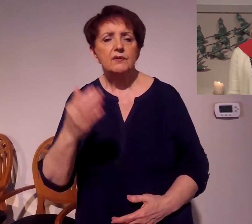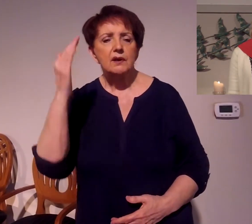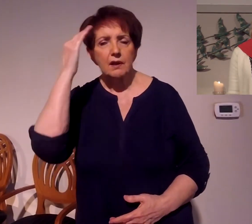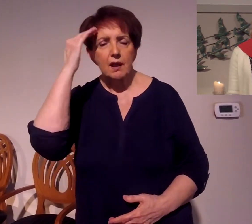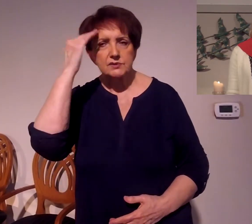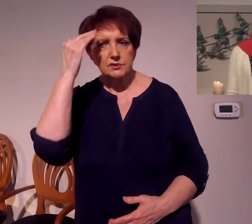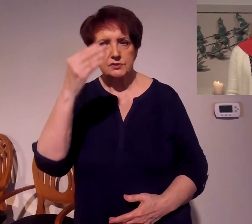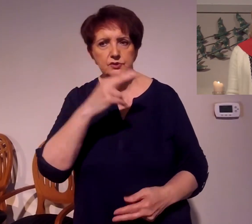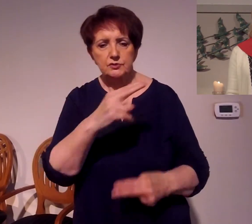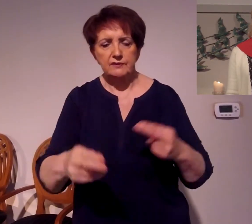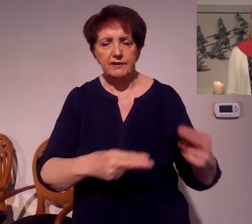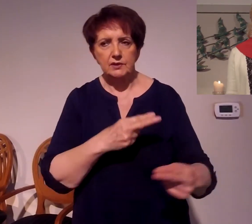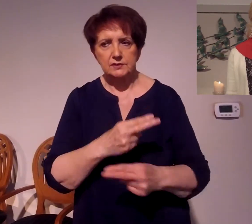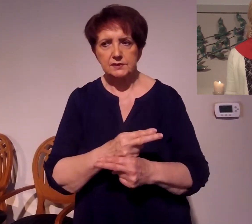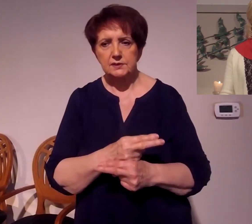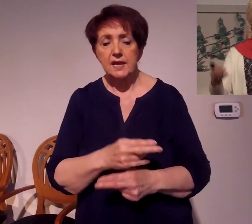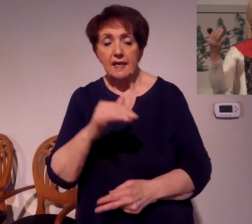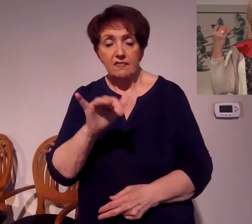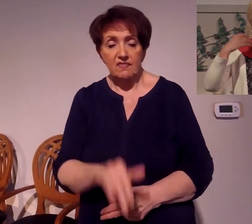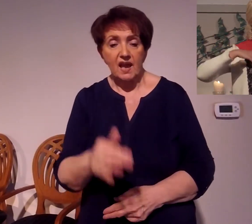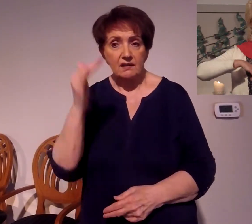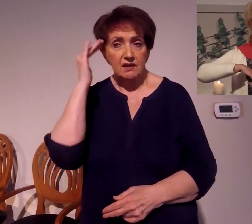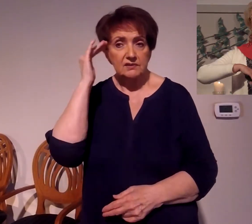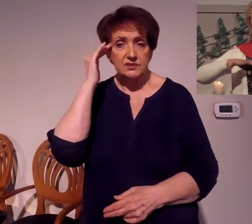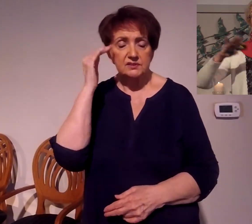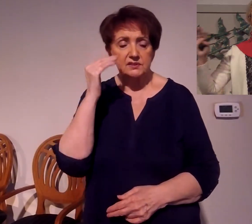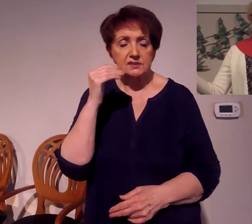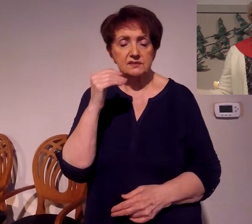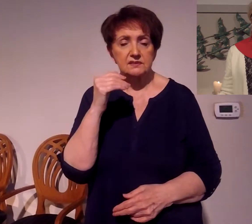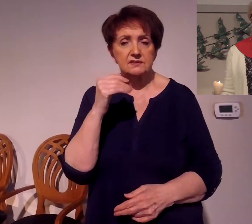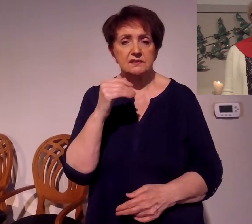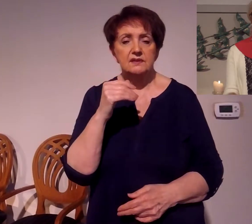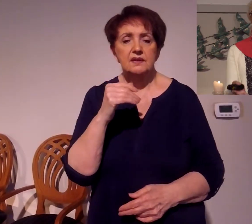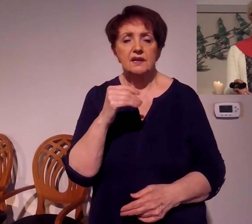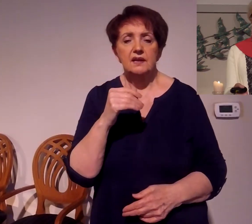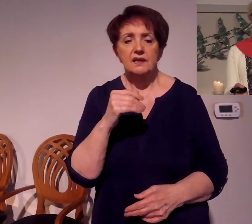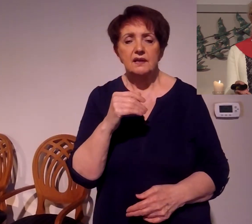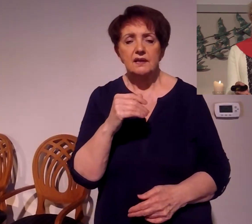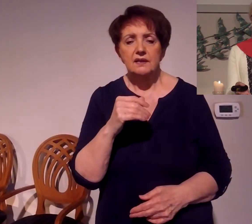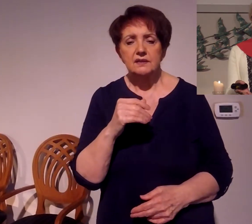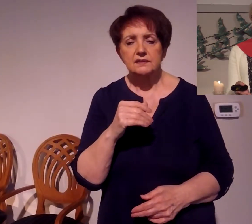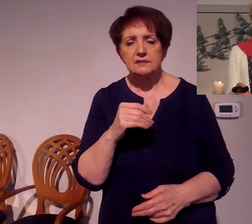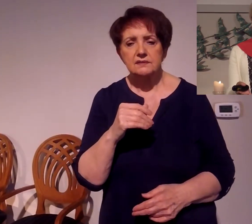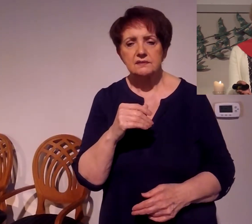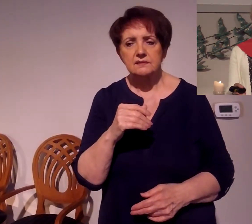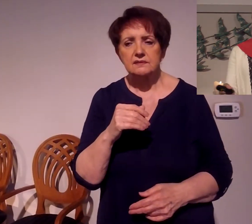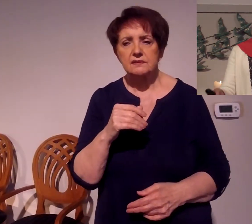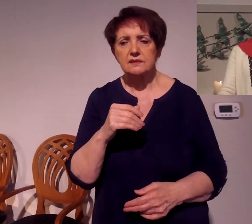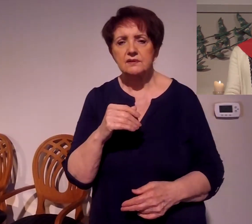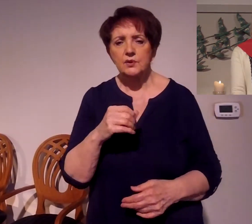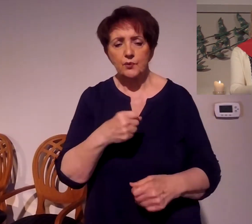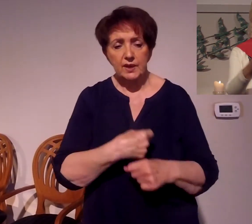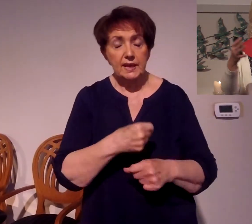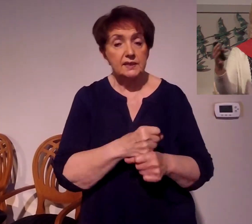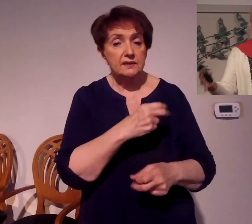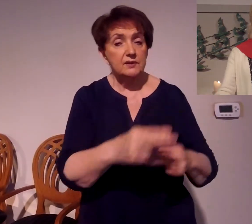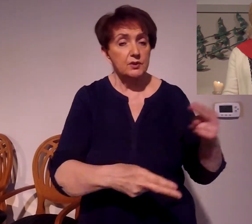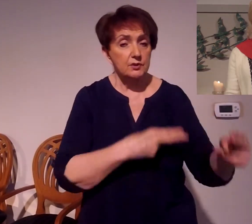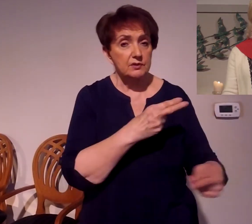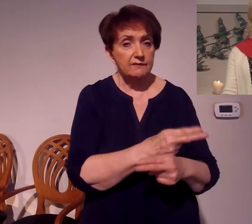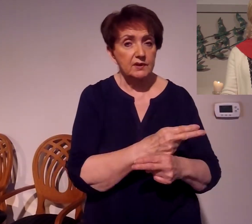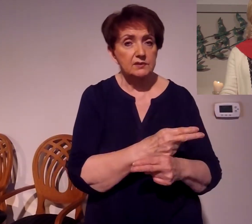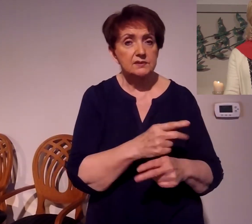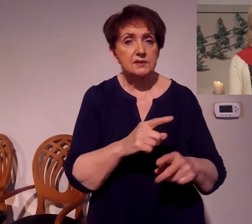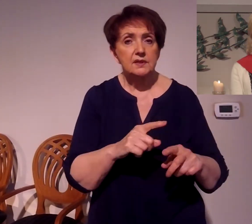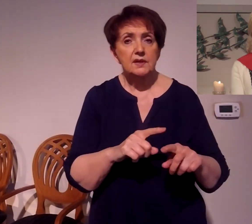universe. And that consciousness is not only that which is impelling into the created universe, but then is